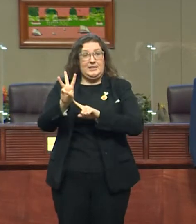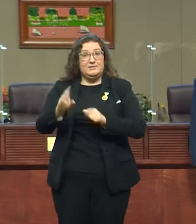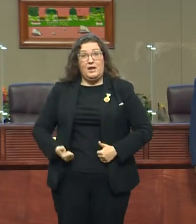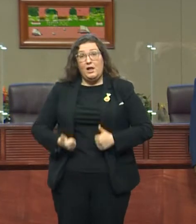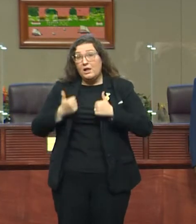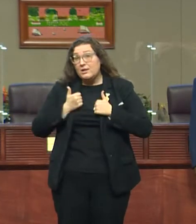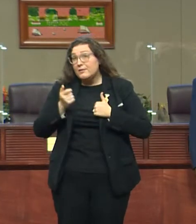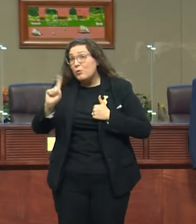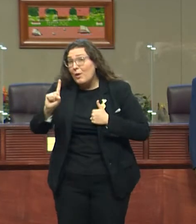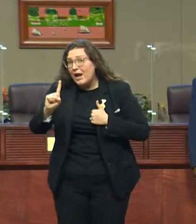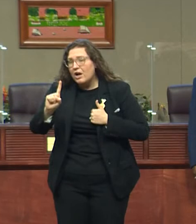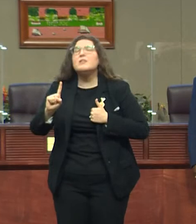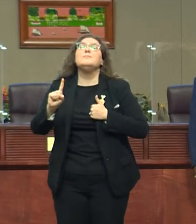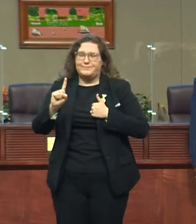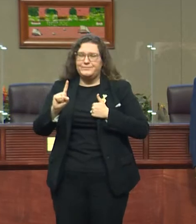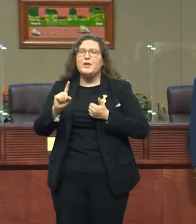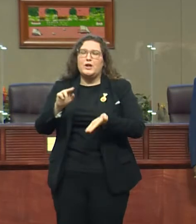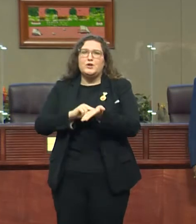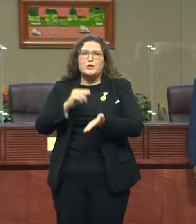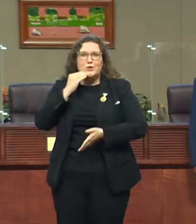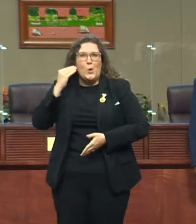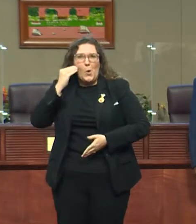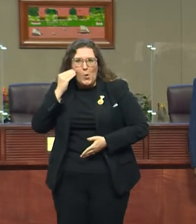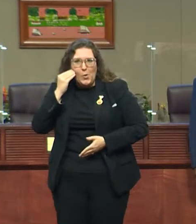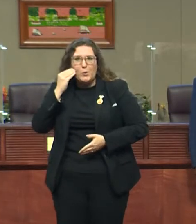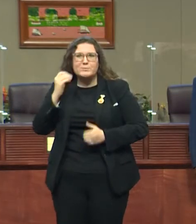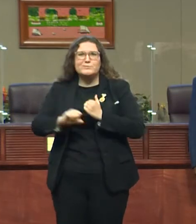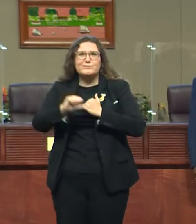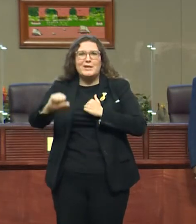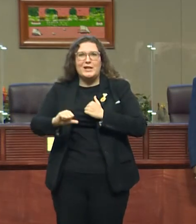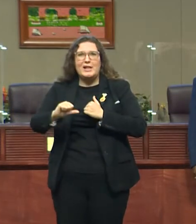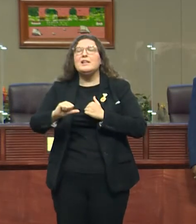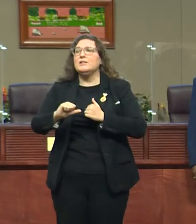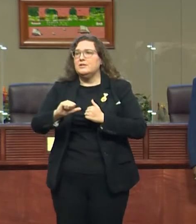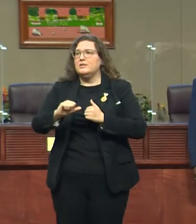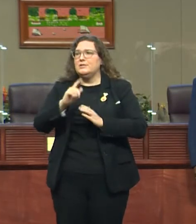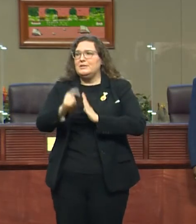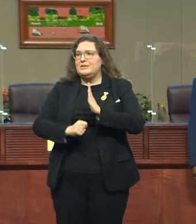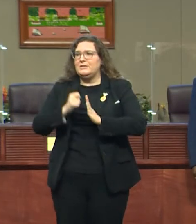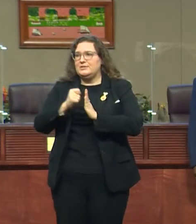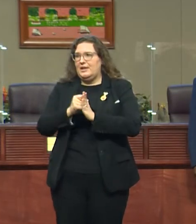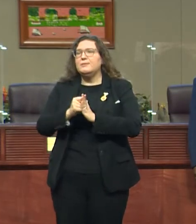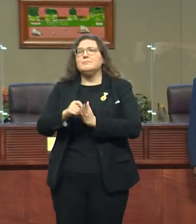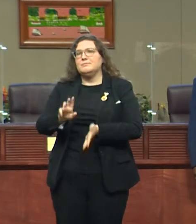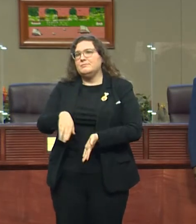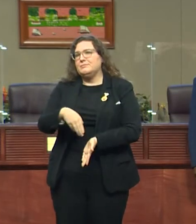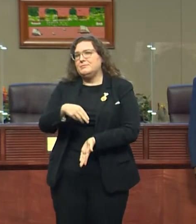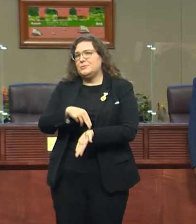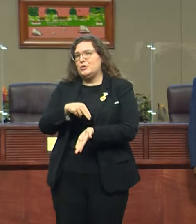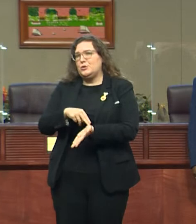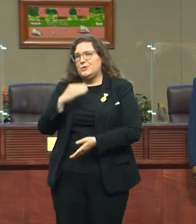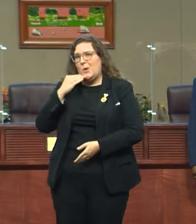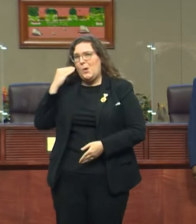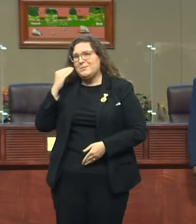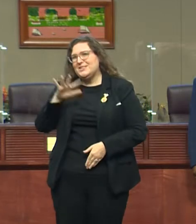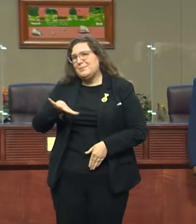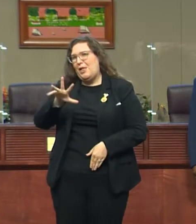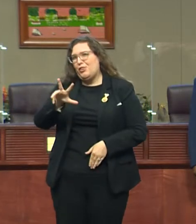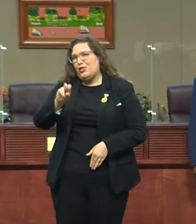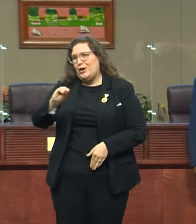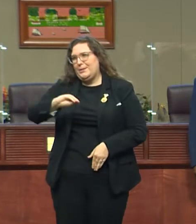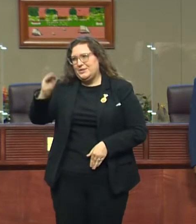facilities. With the administration of vaccines, we have administered in our county, in all